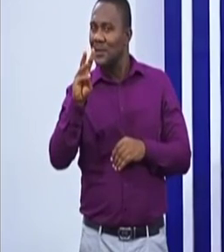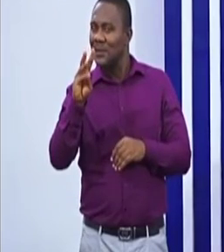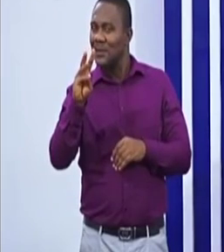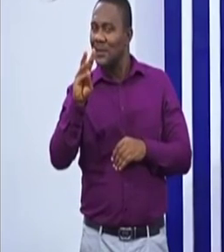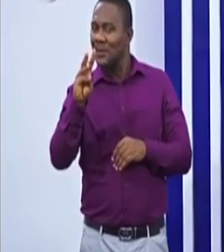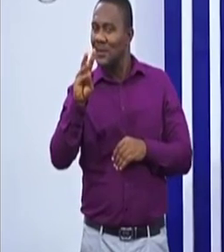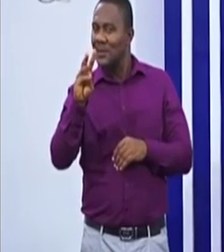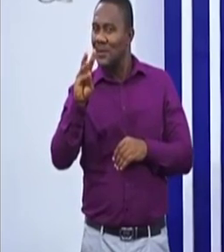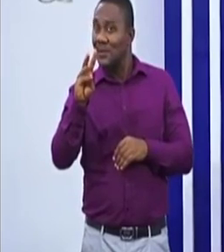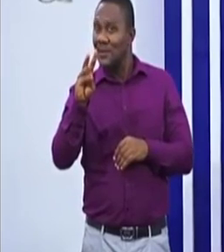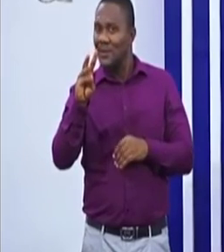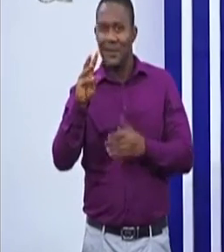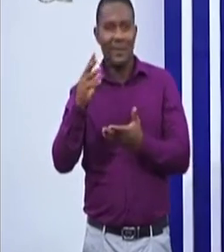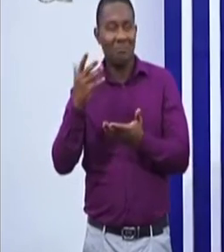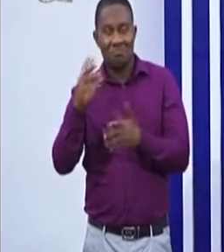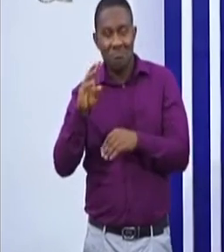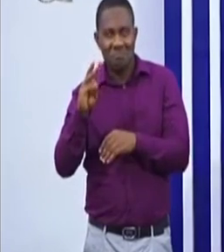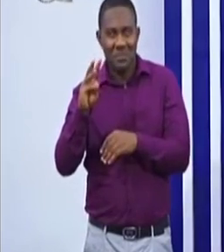ahesia saa na yɛka